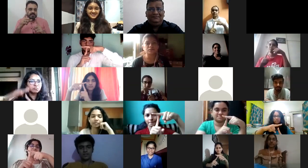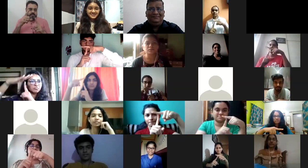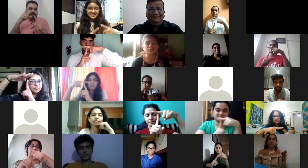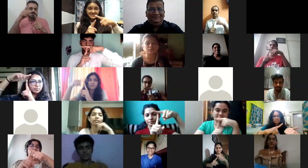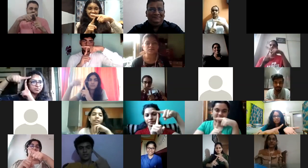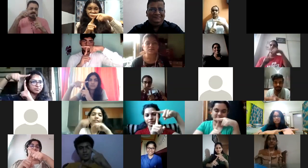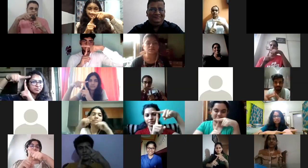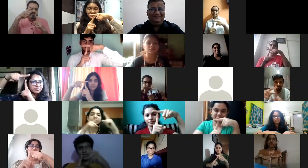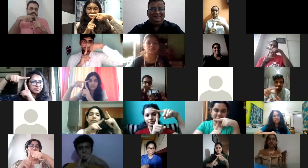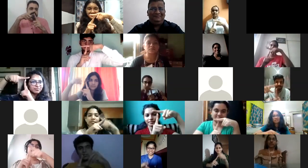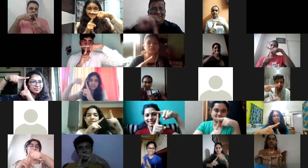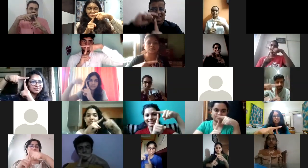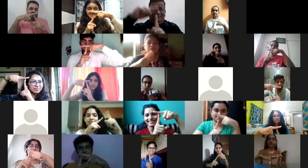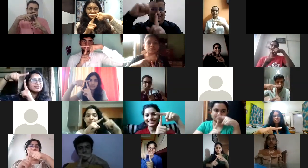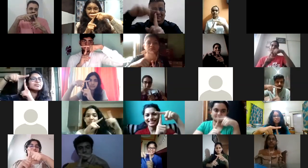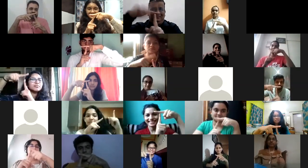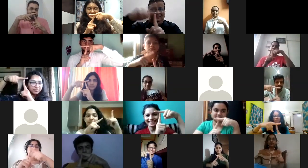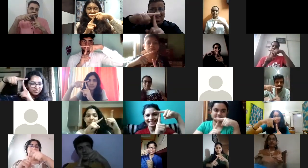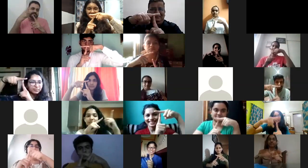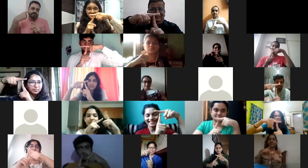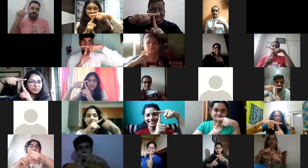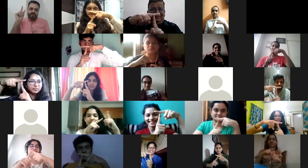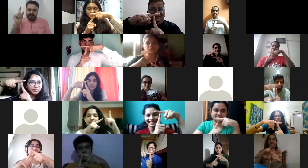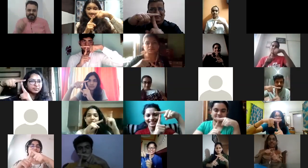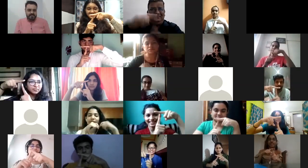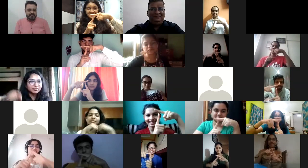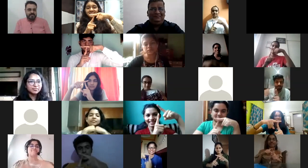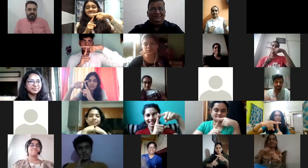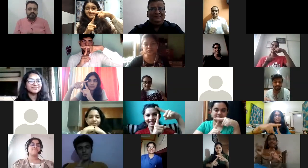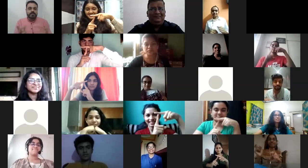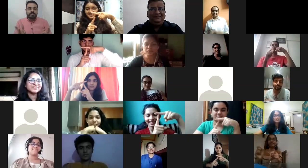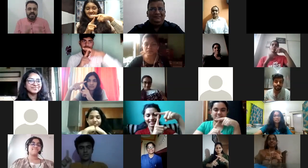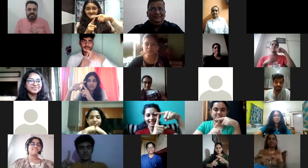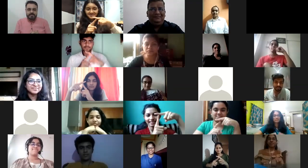2 times Tuesday. Perfect. How would a Wednesday be like?